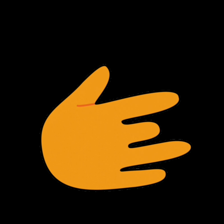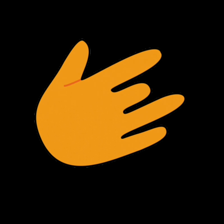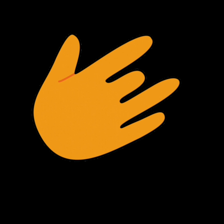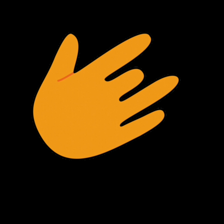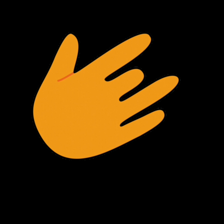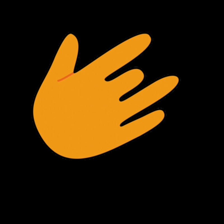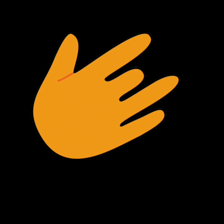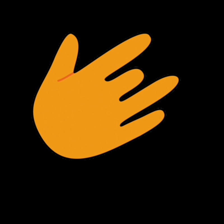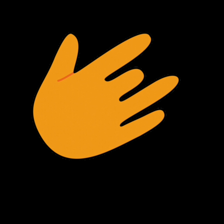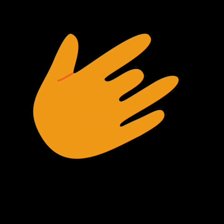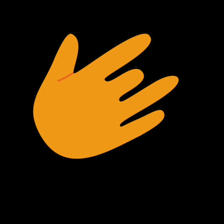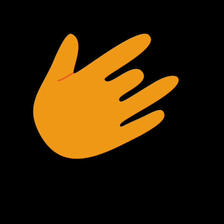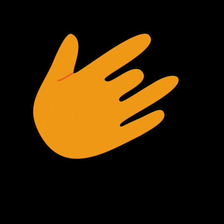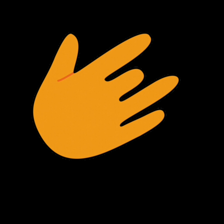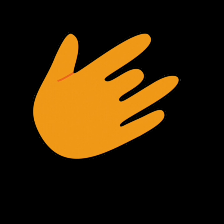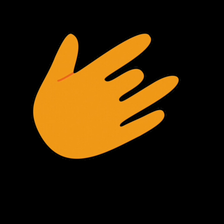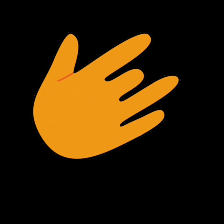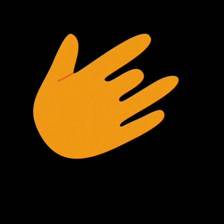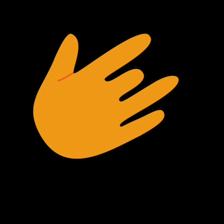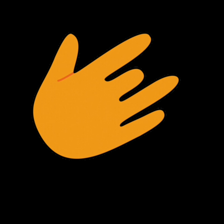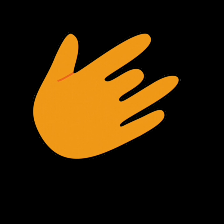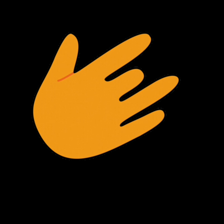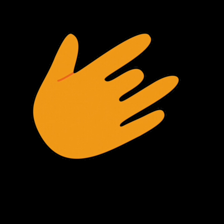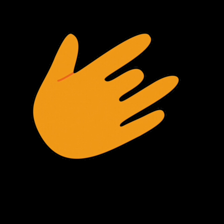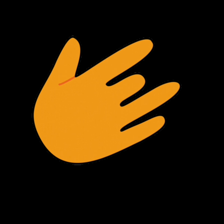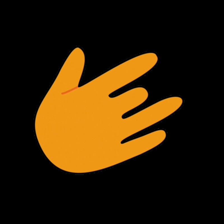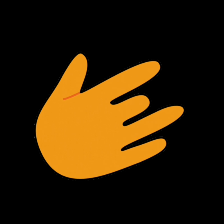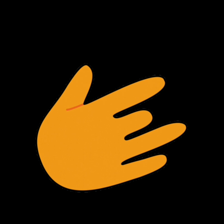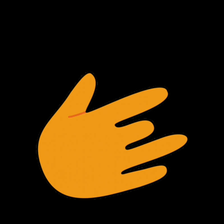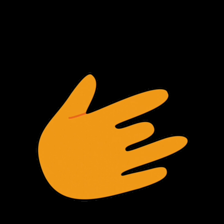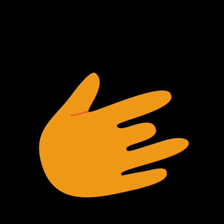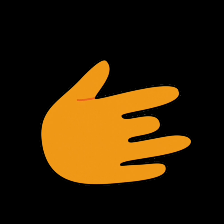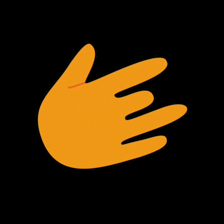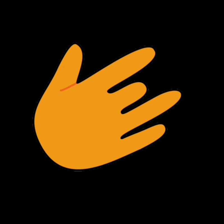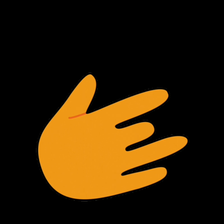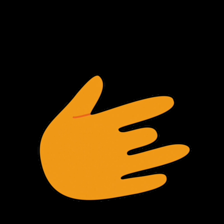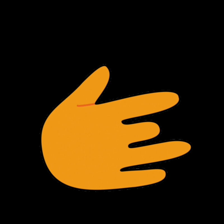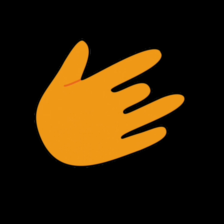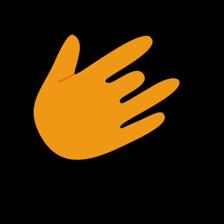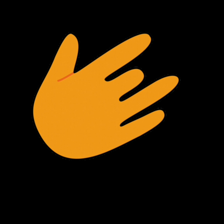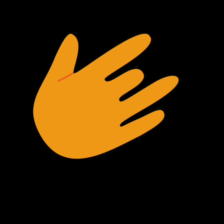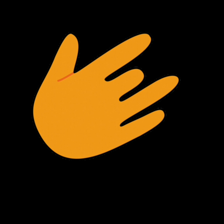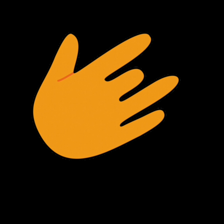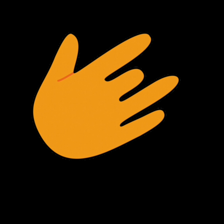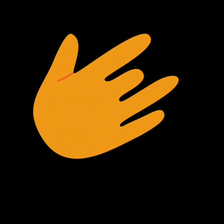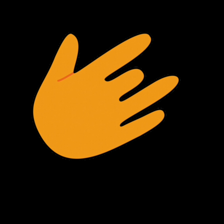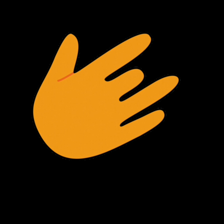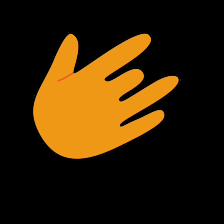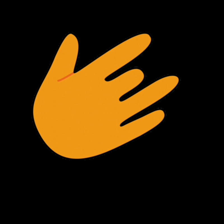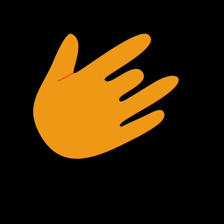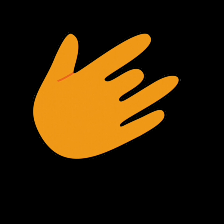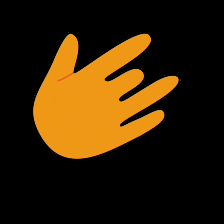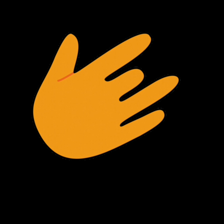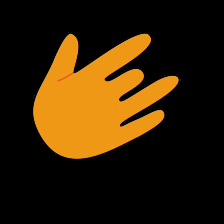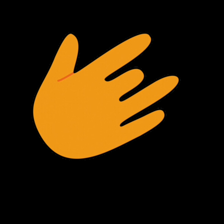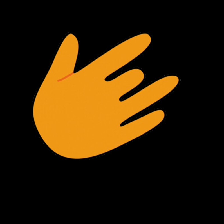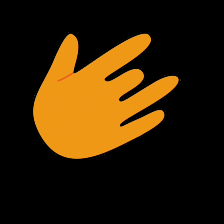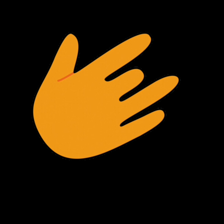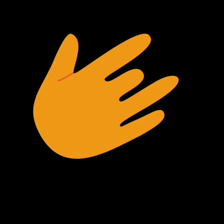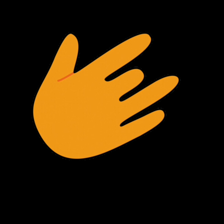Feel is signed by taking your open, dominant hand, pointing your middle finger inward while facing